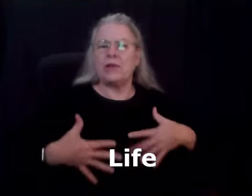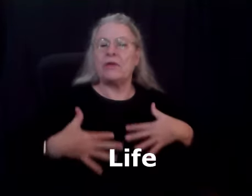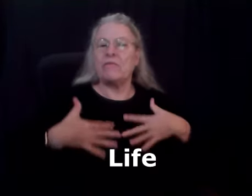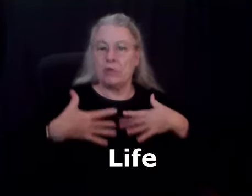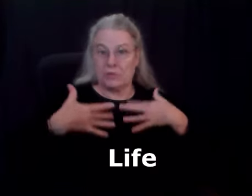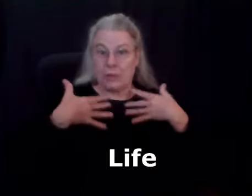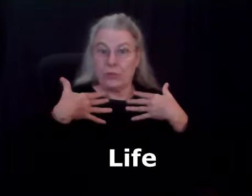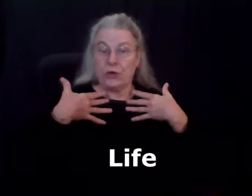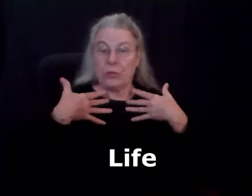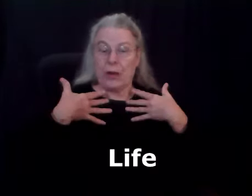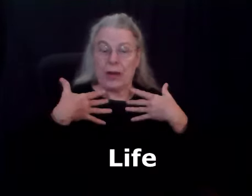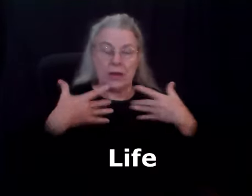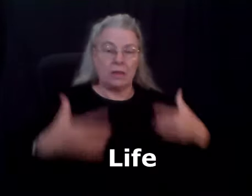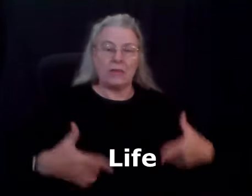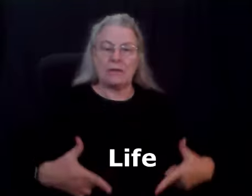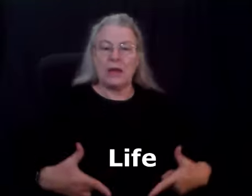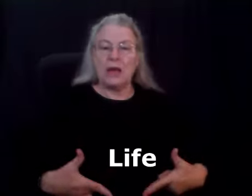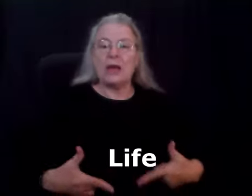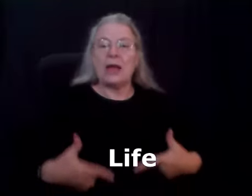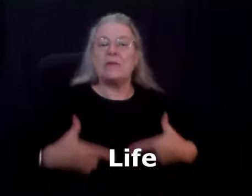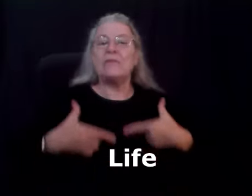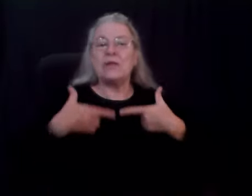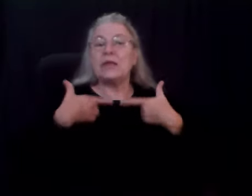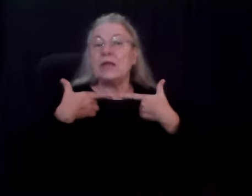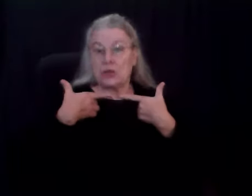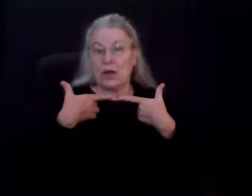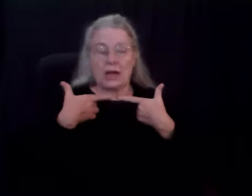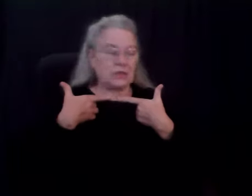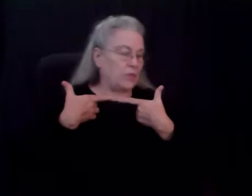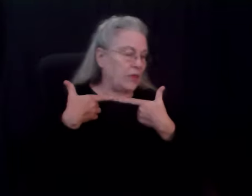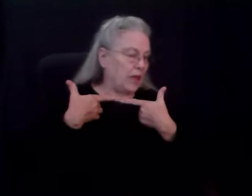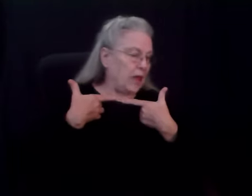flows up through your body, that, and the initialized with the L.